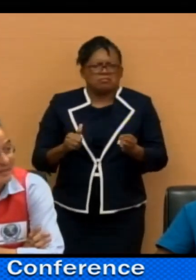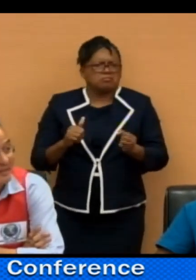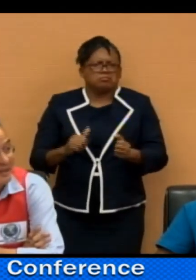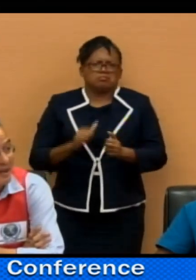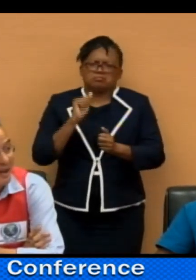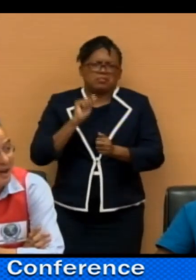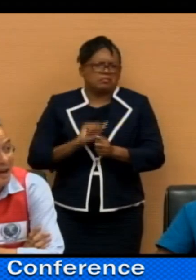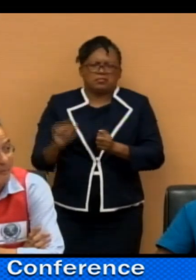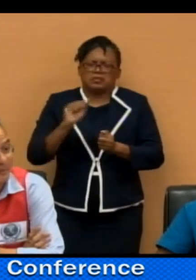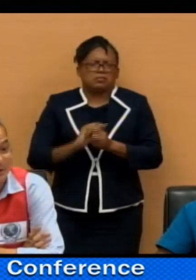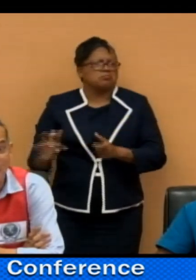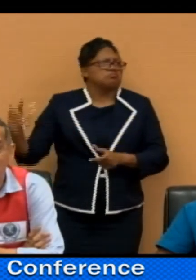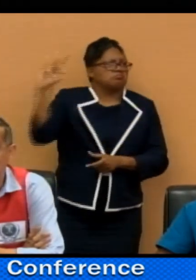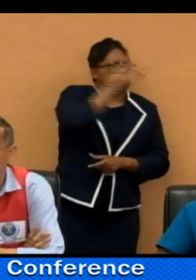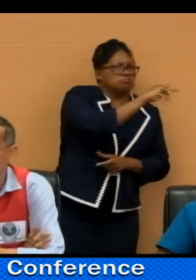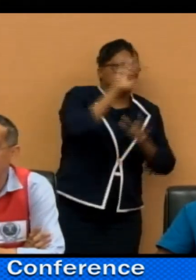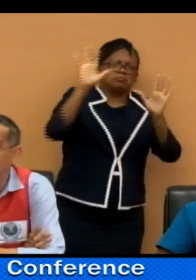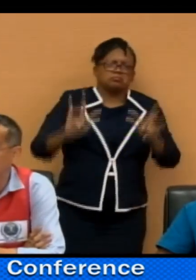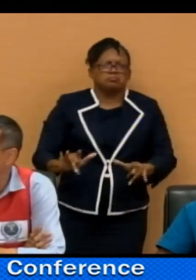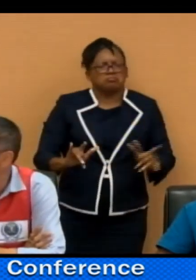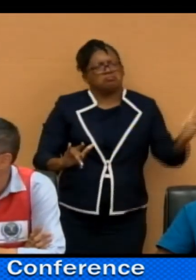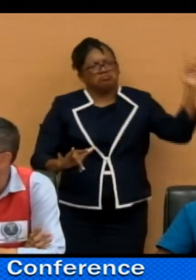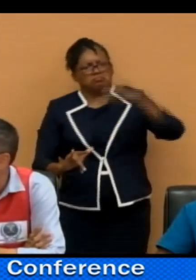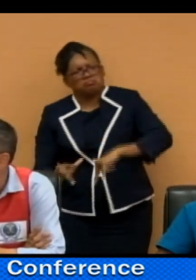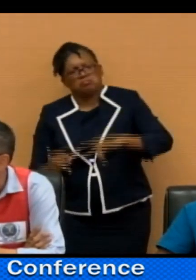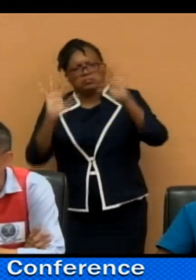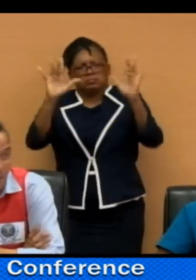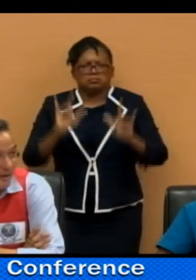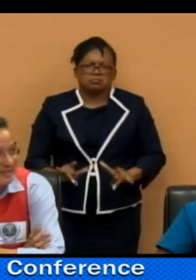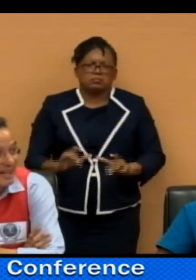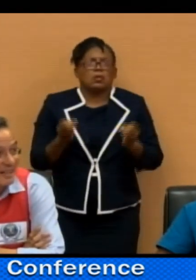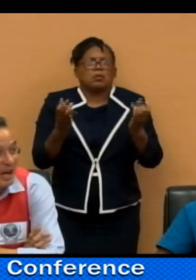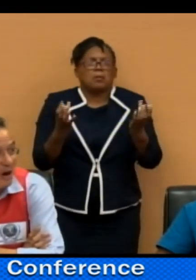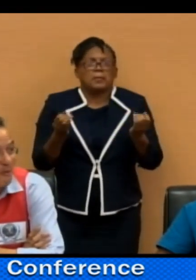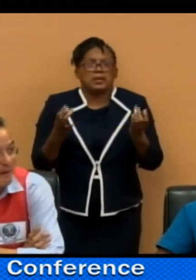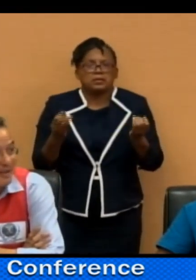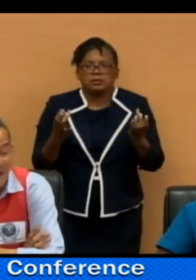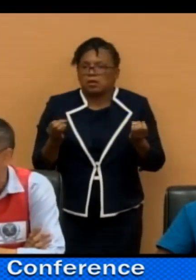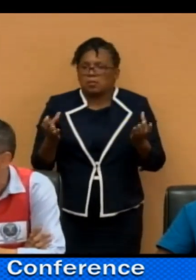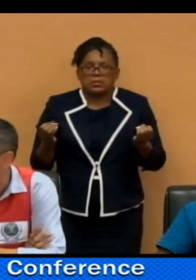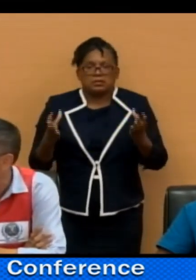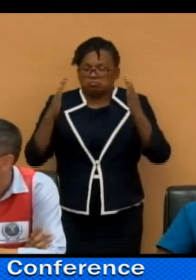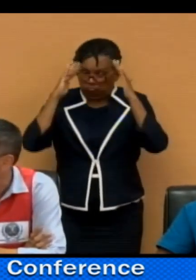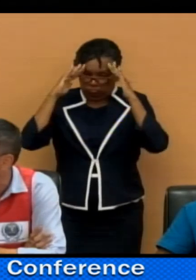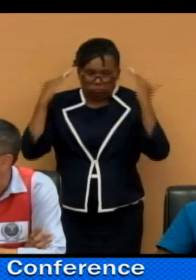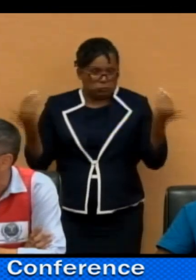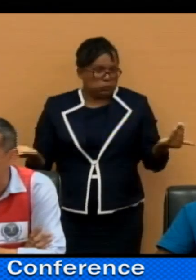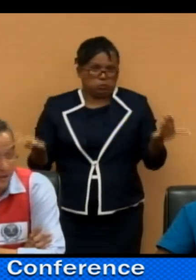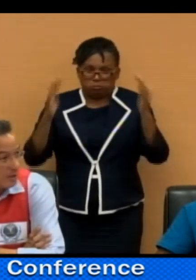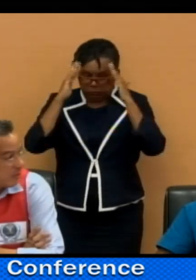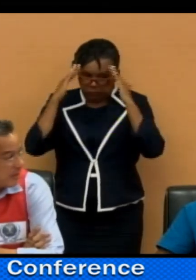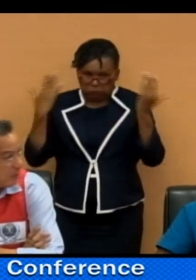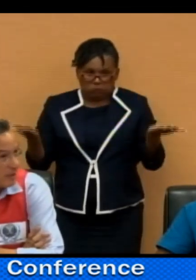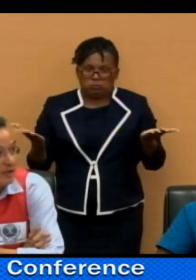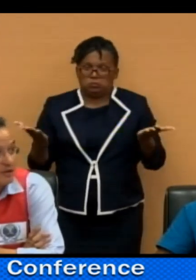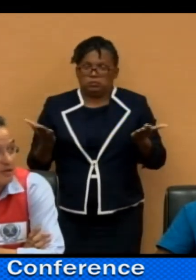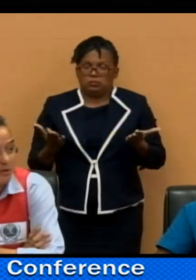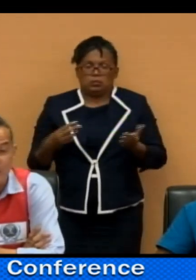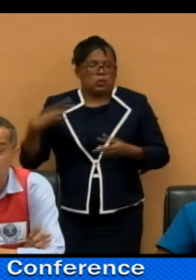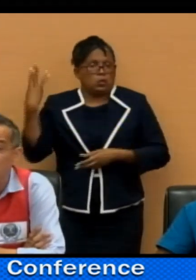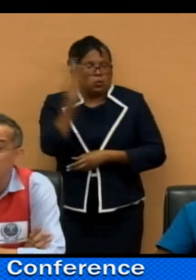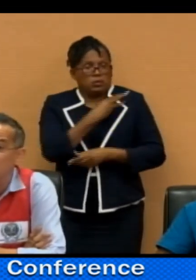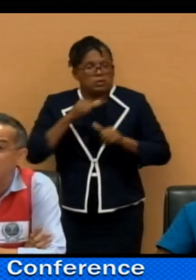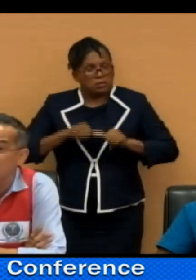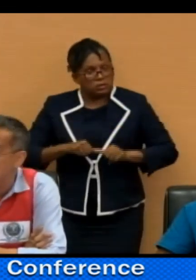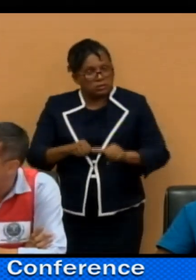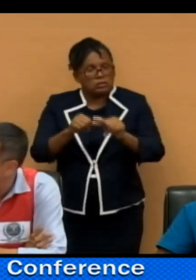basis. So to quote right now exactly how many, I don't know. I know that we continue to